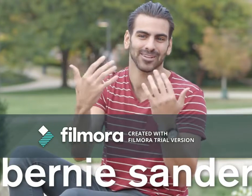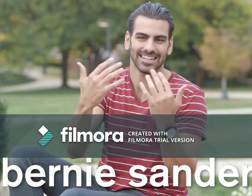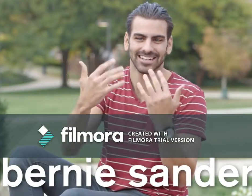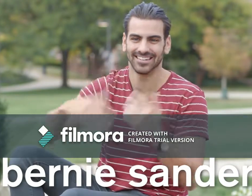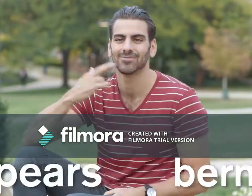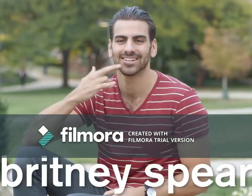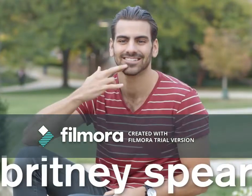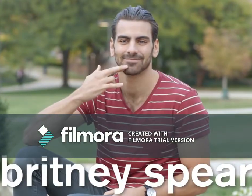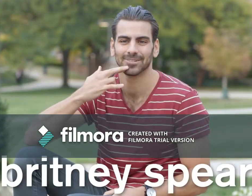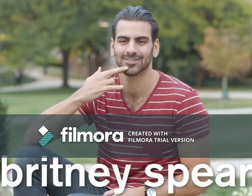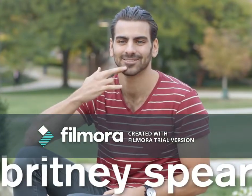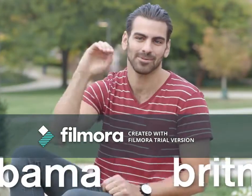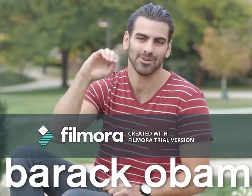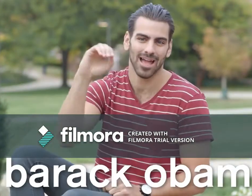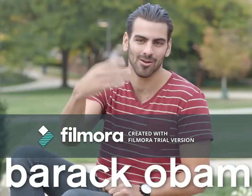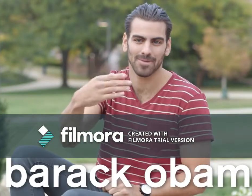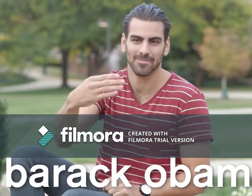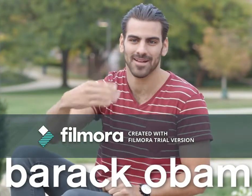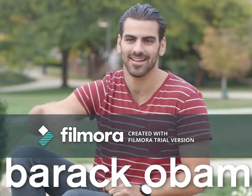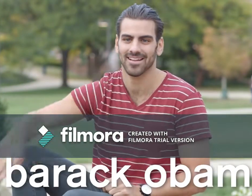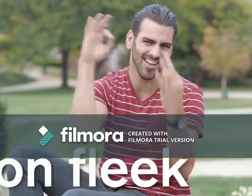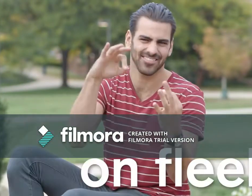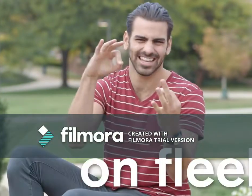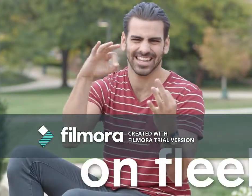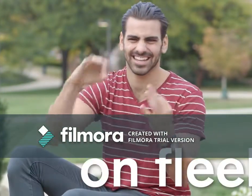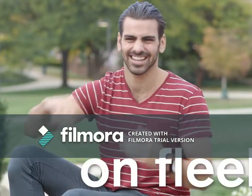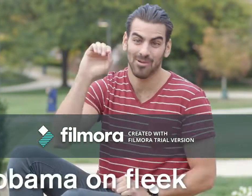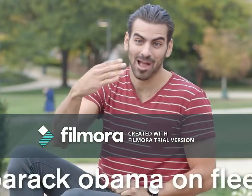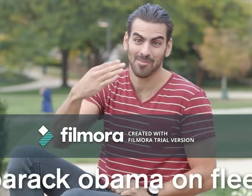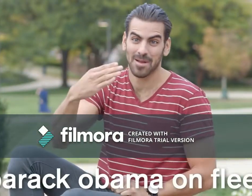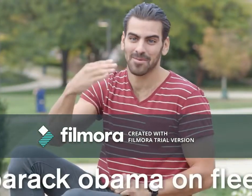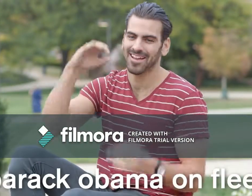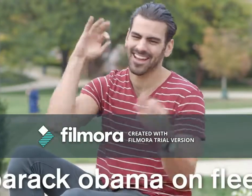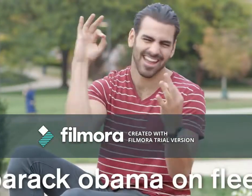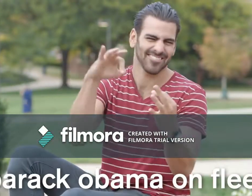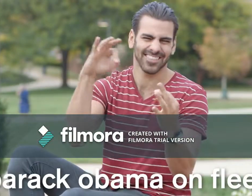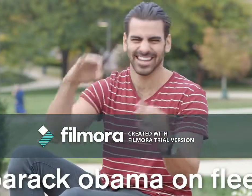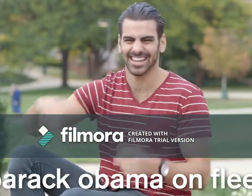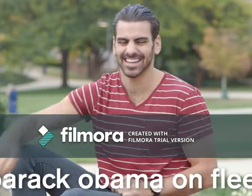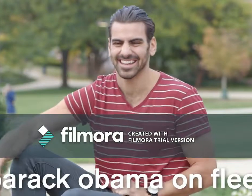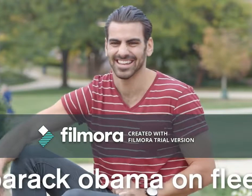Sanders, Britney Spears, Barack Obama, on fleek, Barack Obama on fleek.